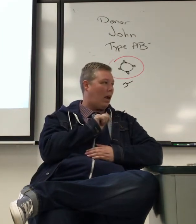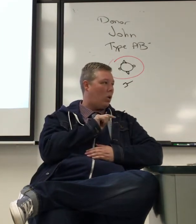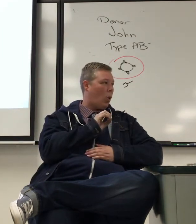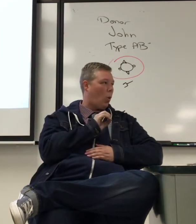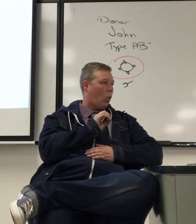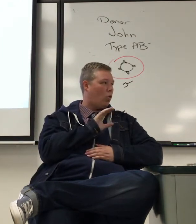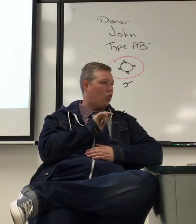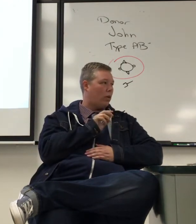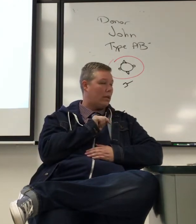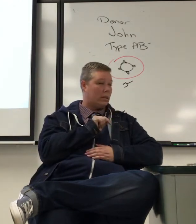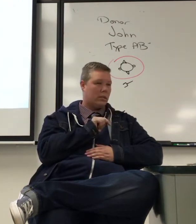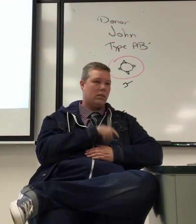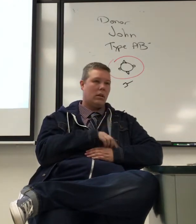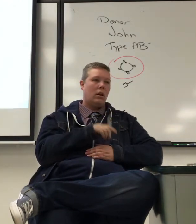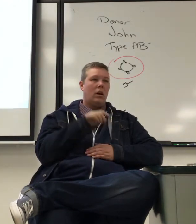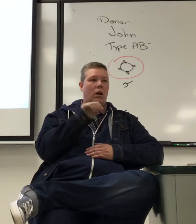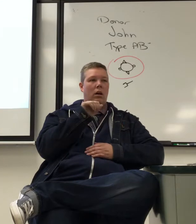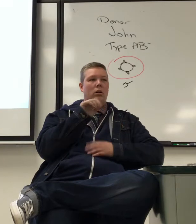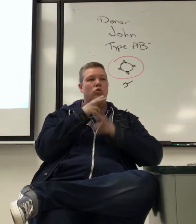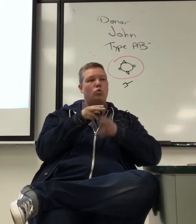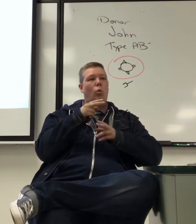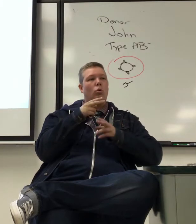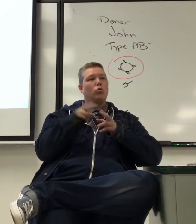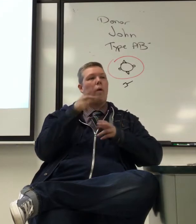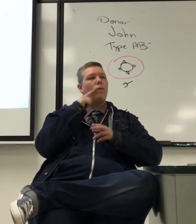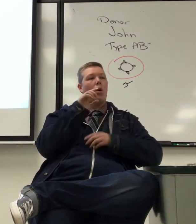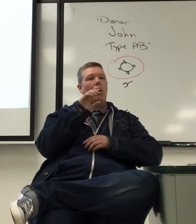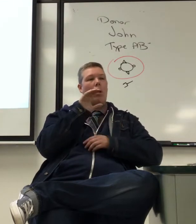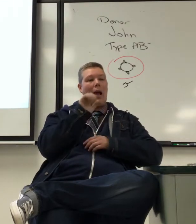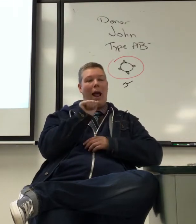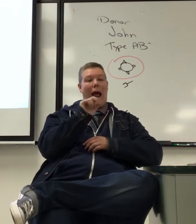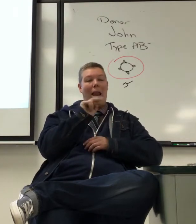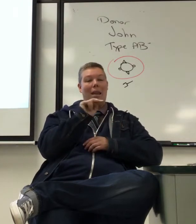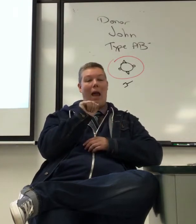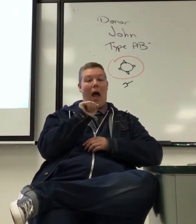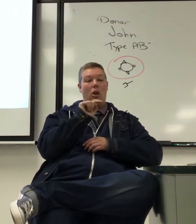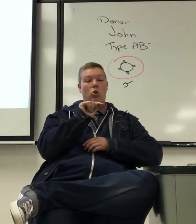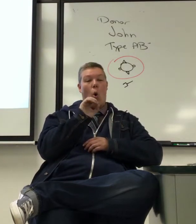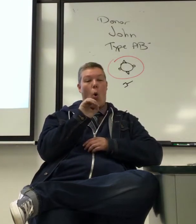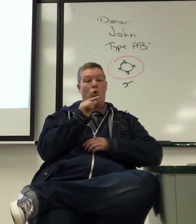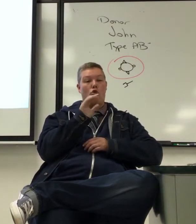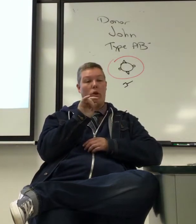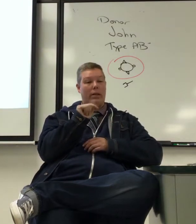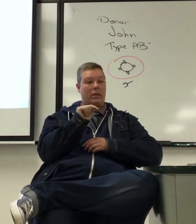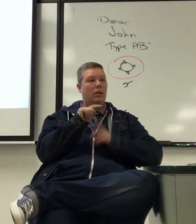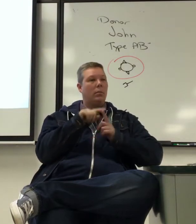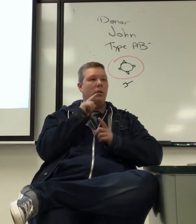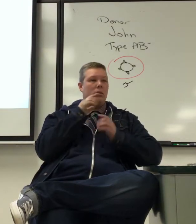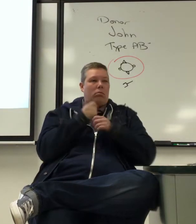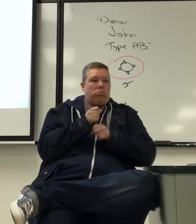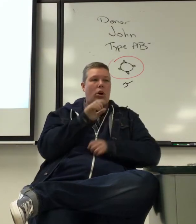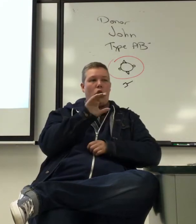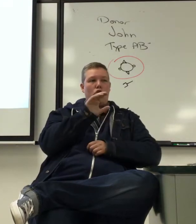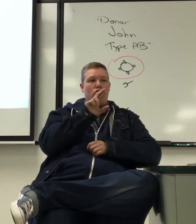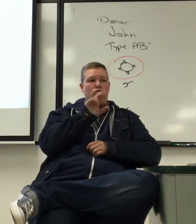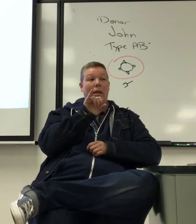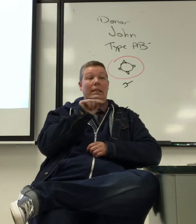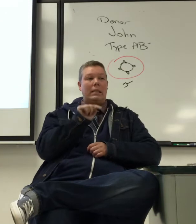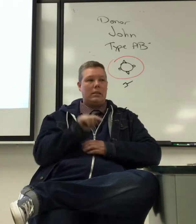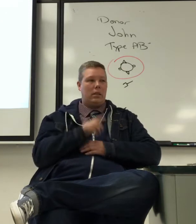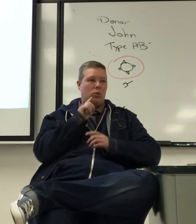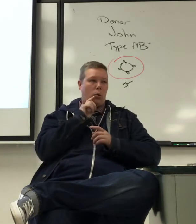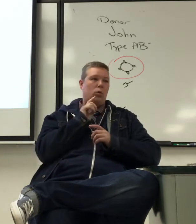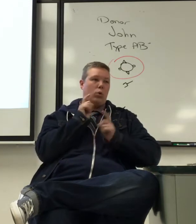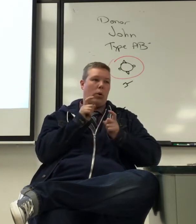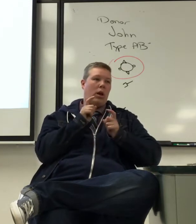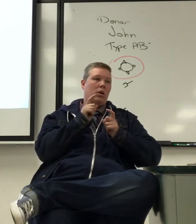In Peter, he's receiving blood. We're worried about his antibody profile, right? Because when he